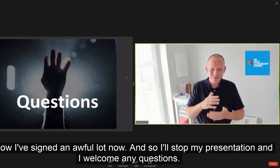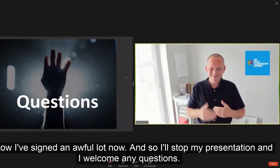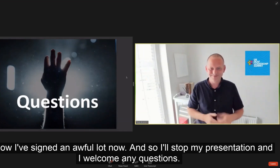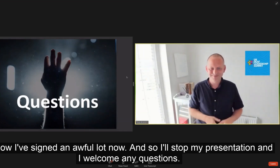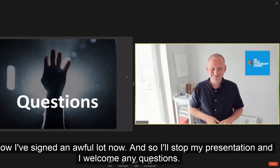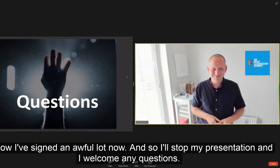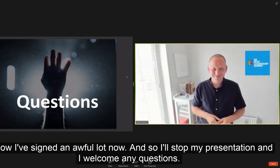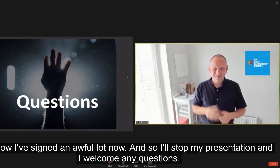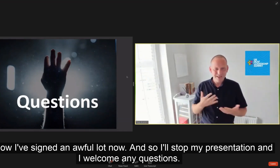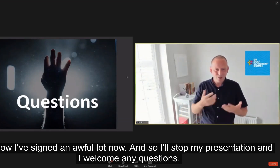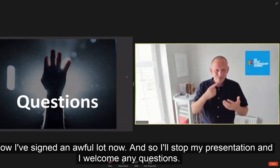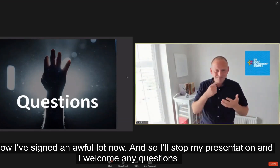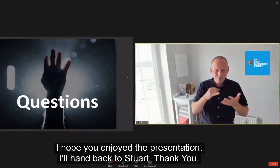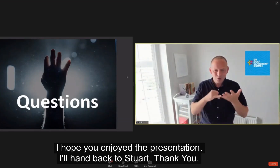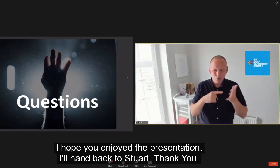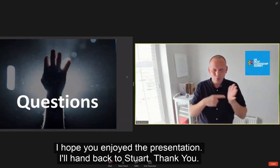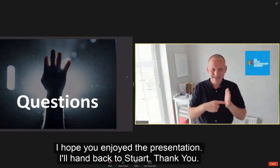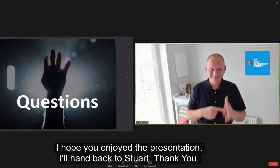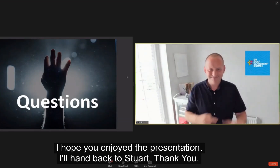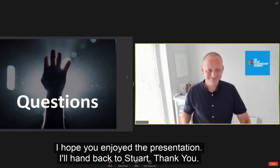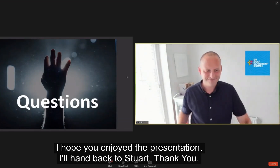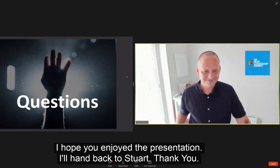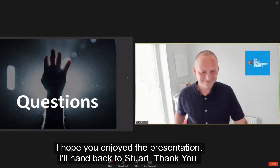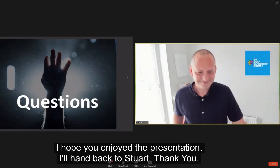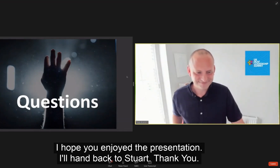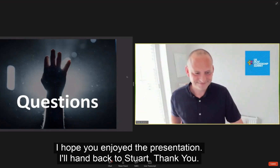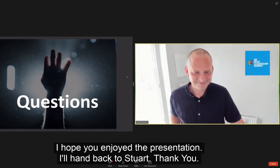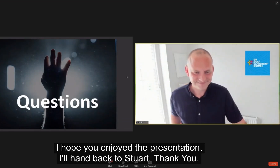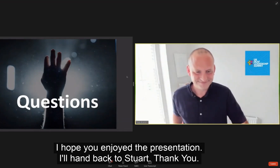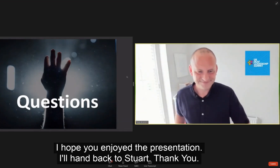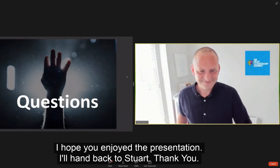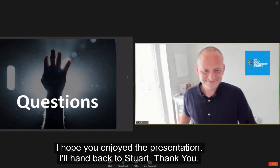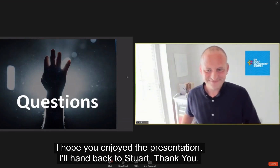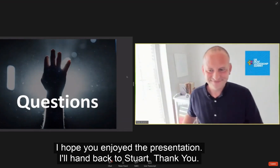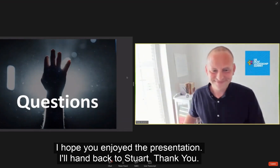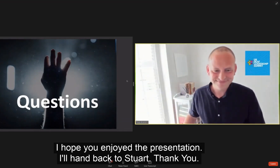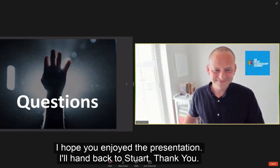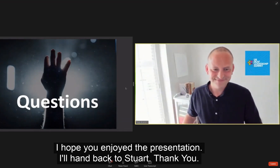any questions. I hope you enjoyed the presentation. I'll hand back to Stuart. Thank you.